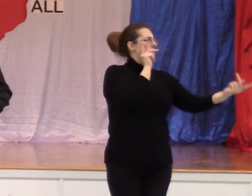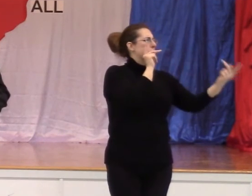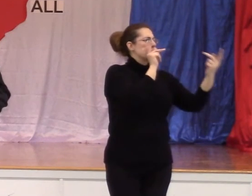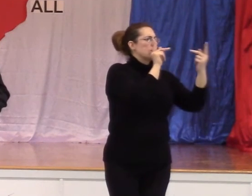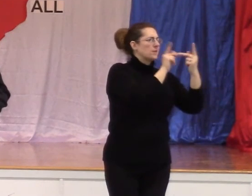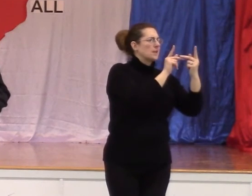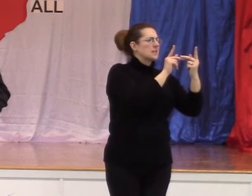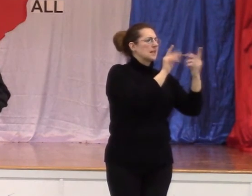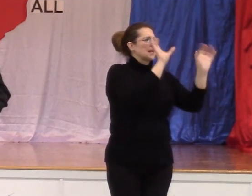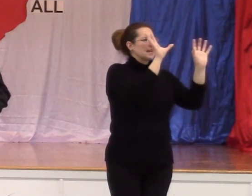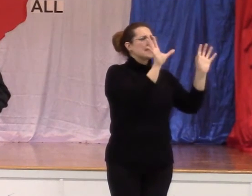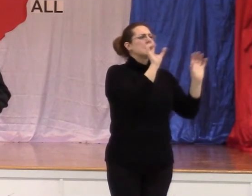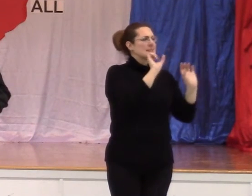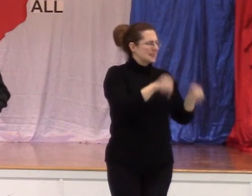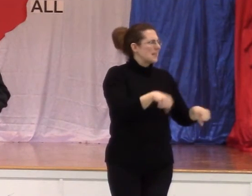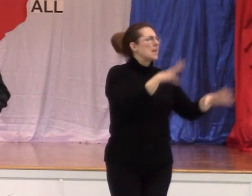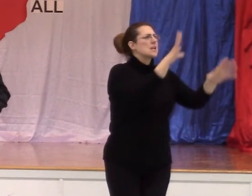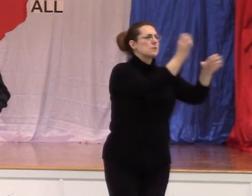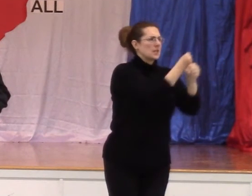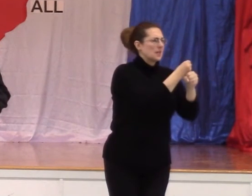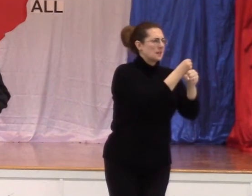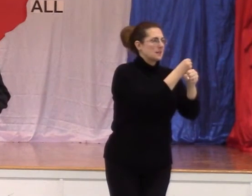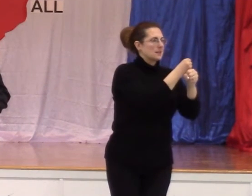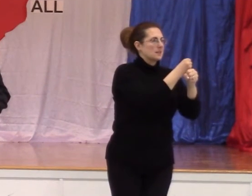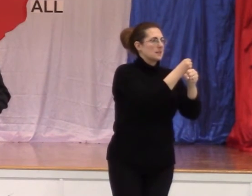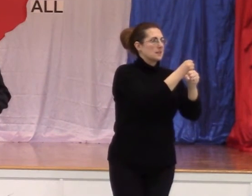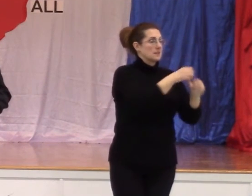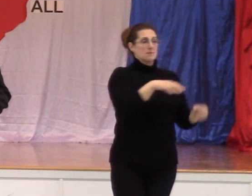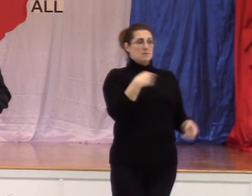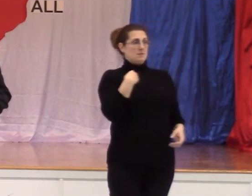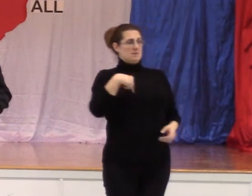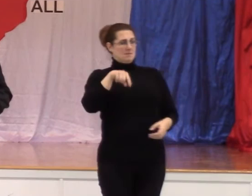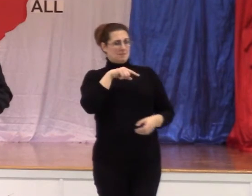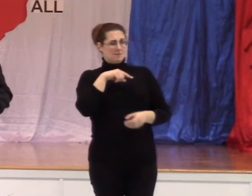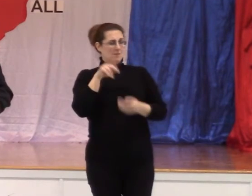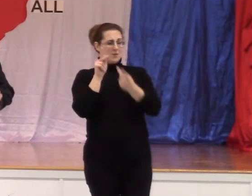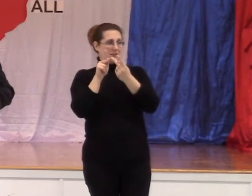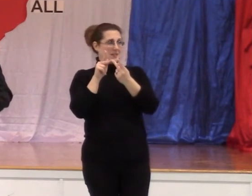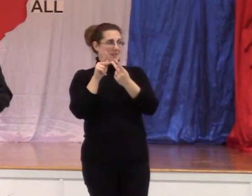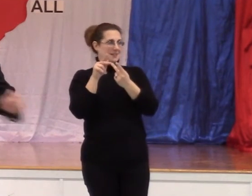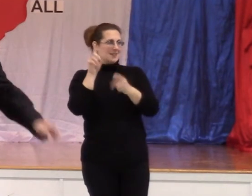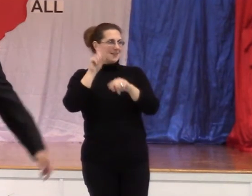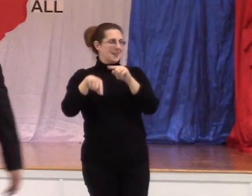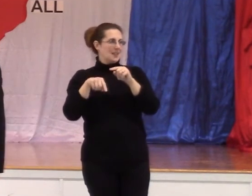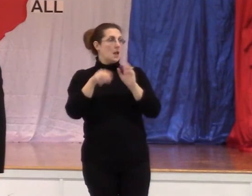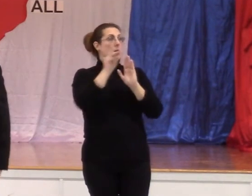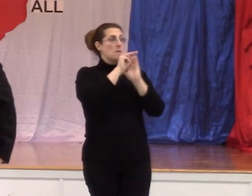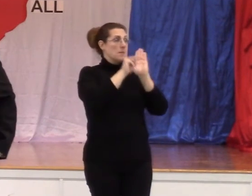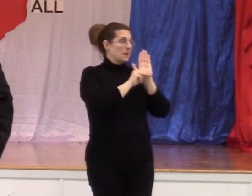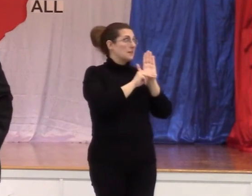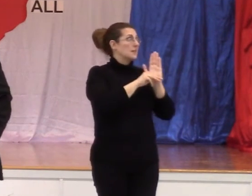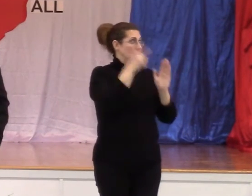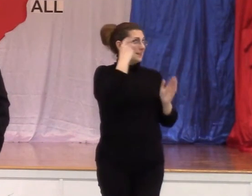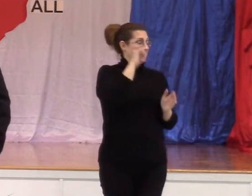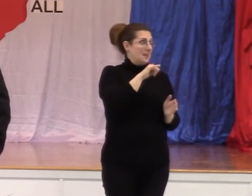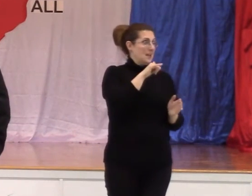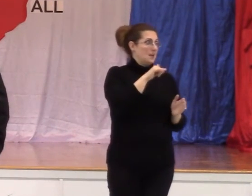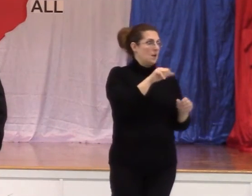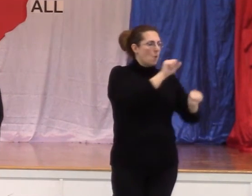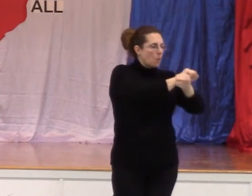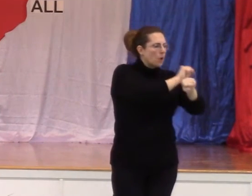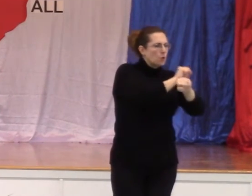be achieved in this life, right? Which the Methodists run with.